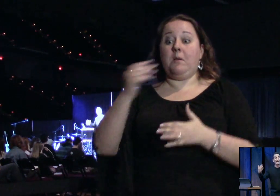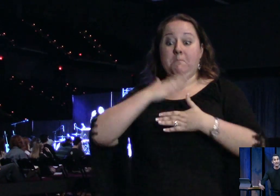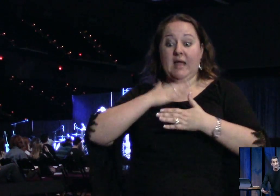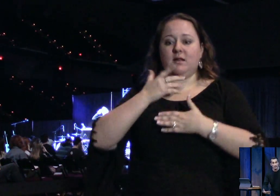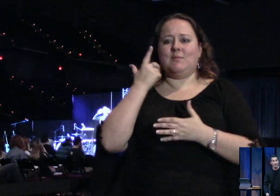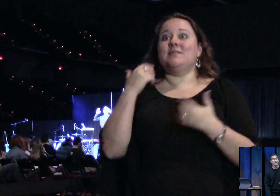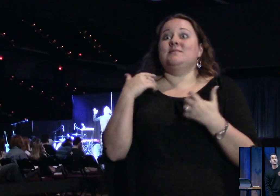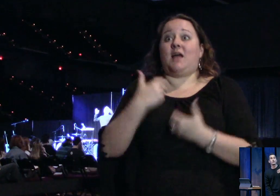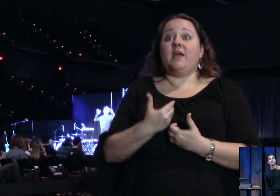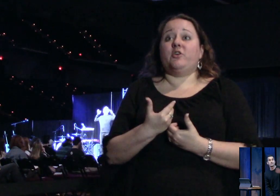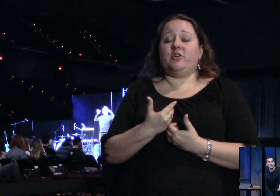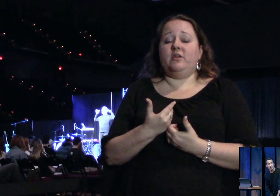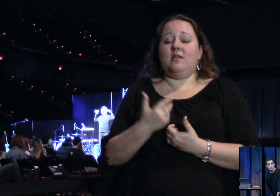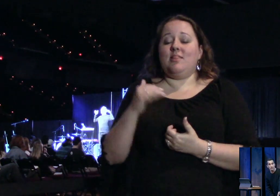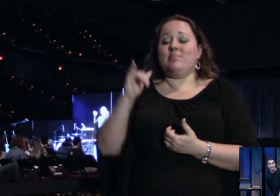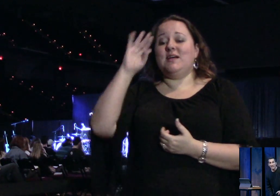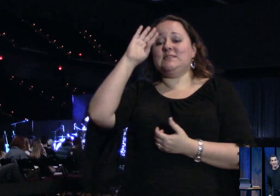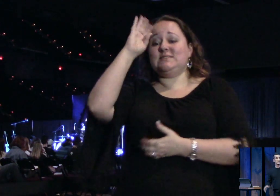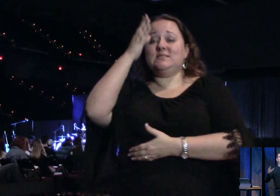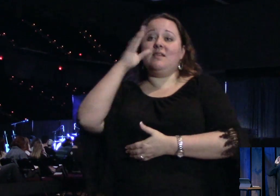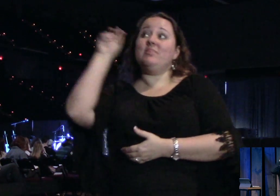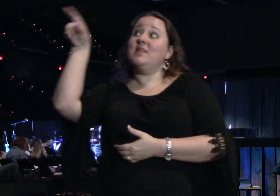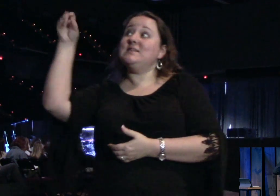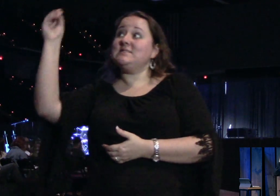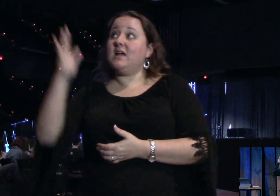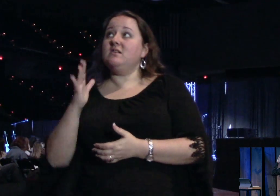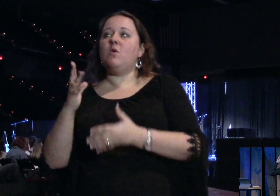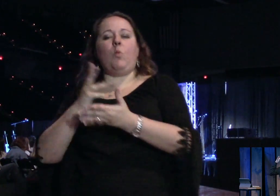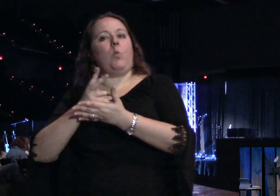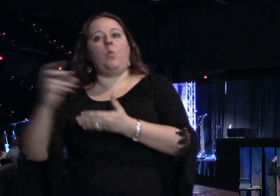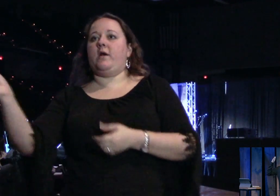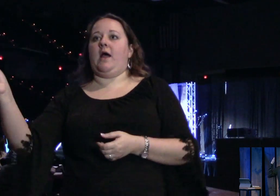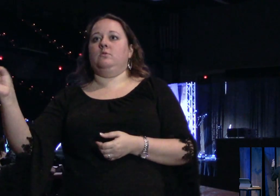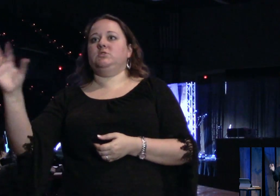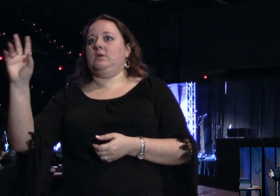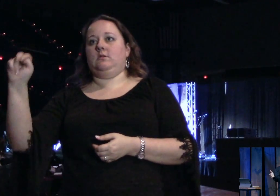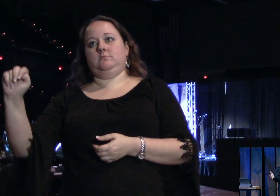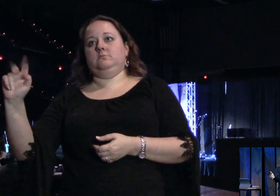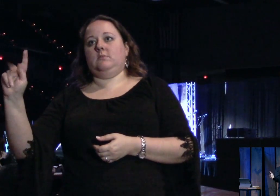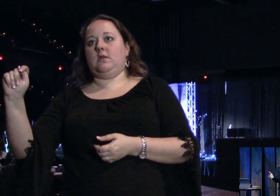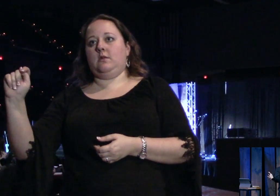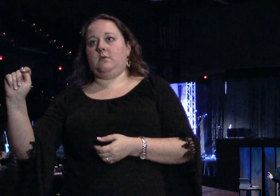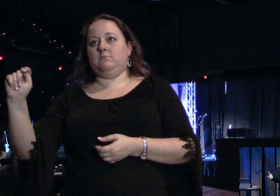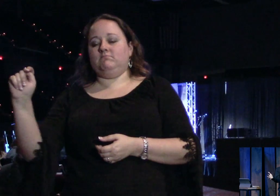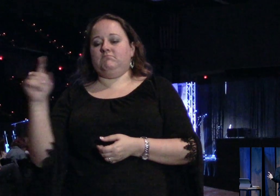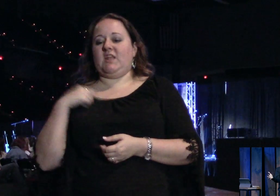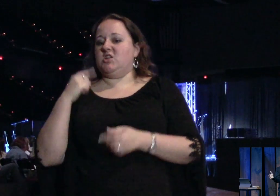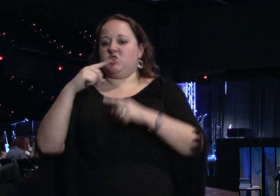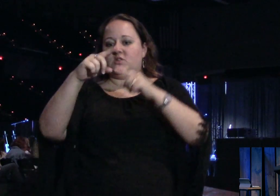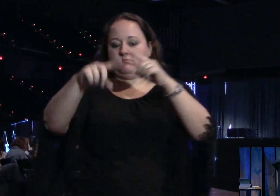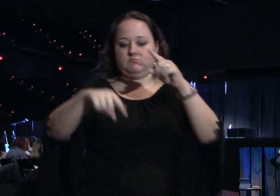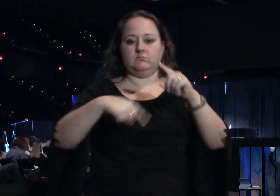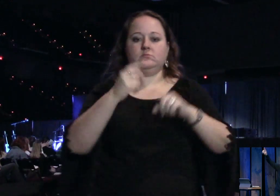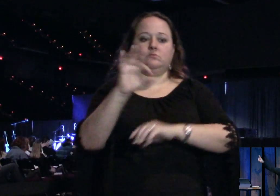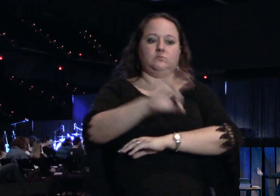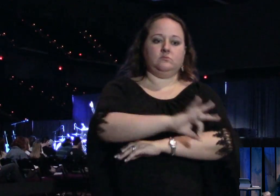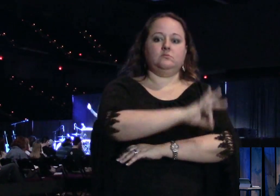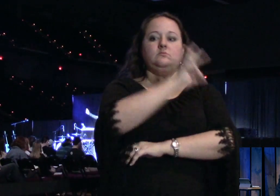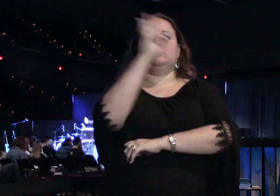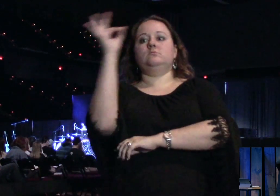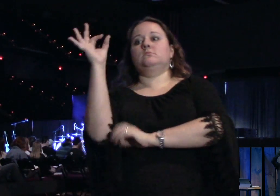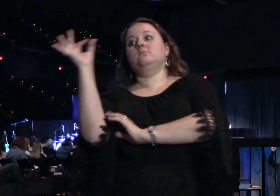dog panting from exhaustion. It's saying the sun is worn out because it's